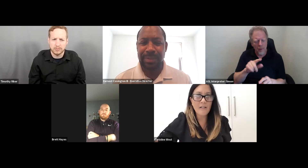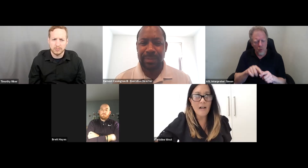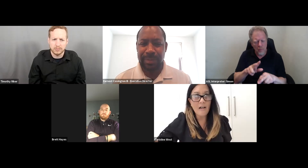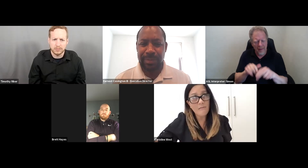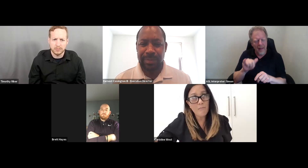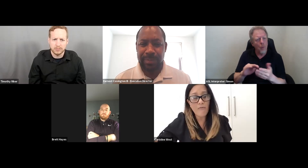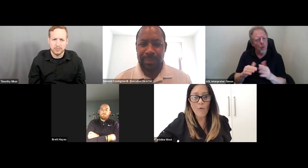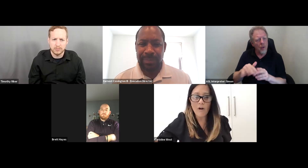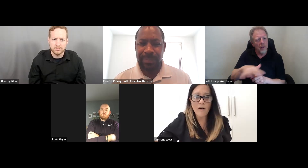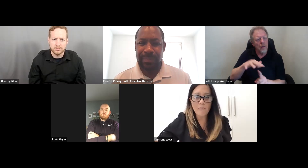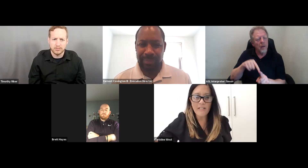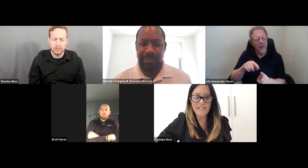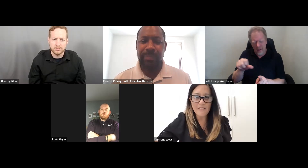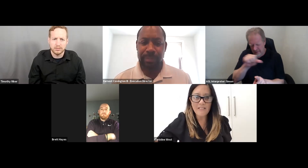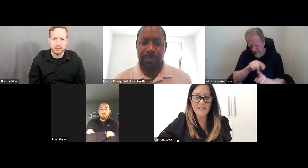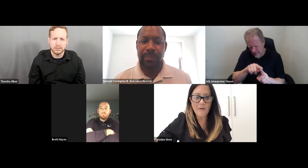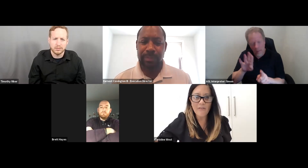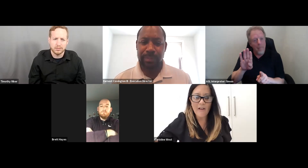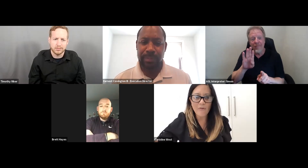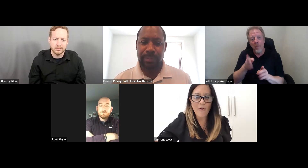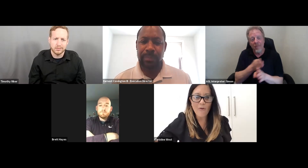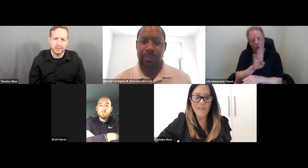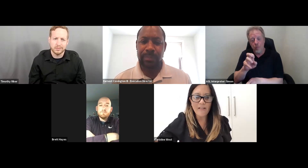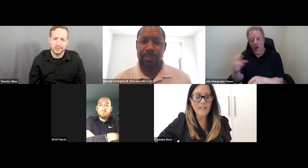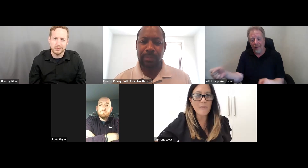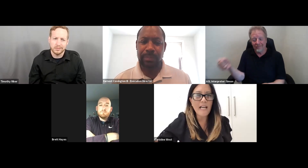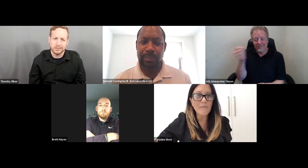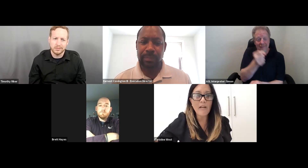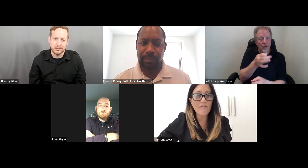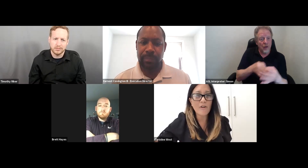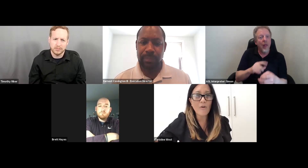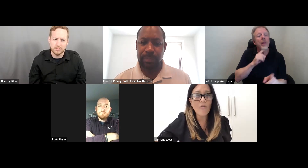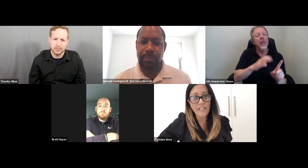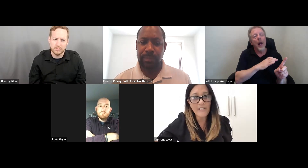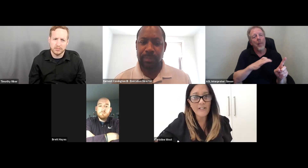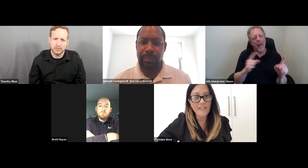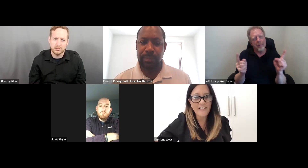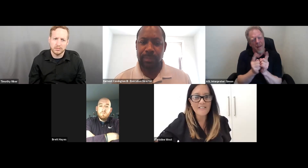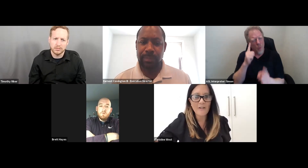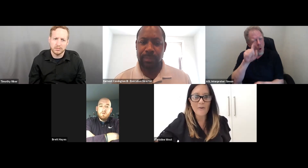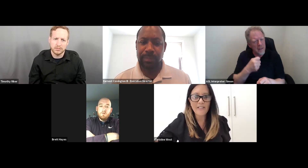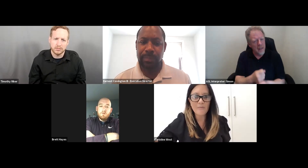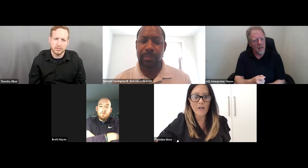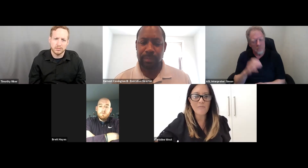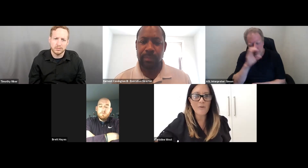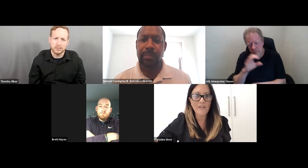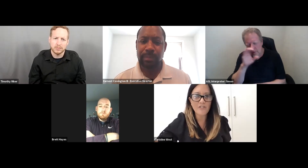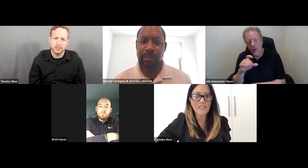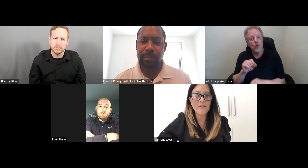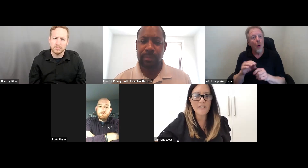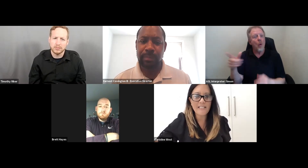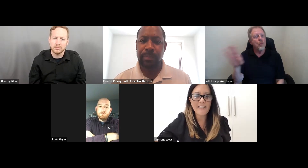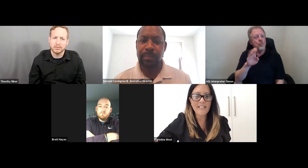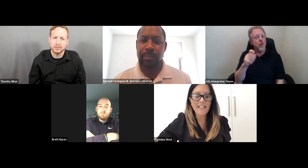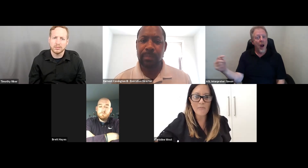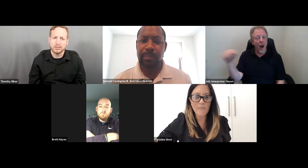that before Brett stepped into that role, the committee hadn't met for over a year. And so he's brought some new energy